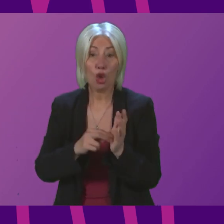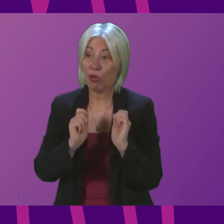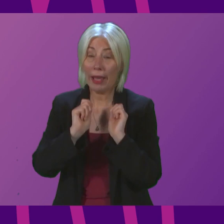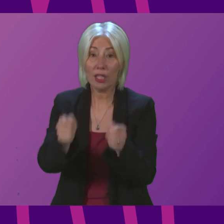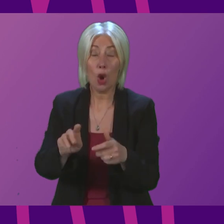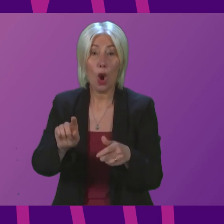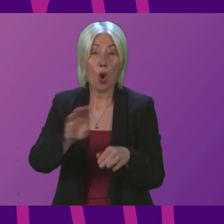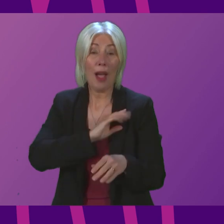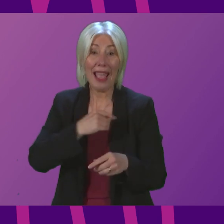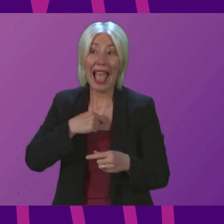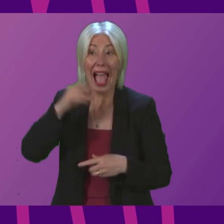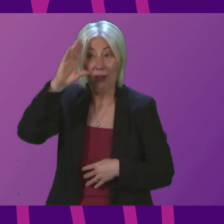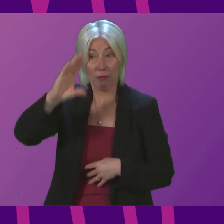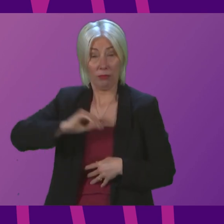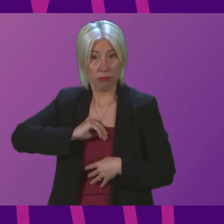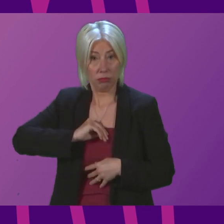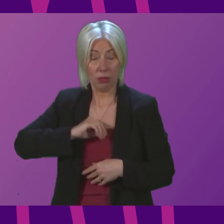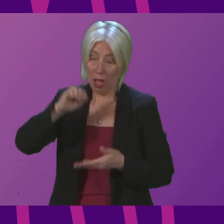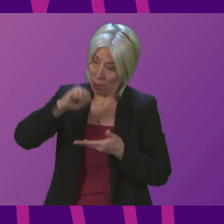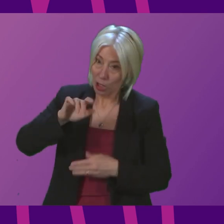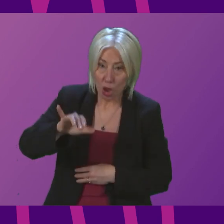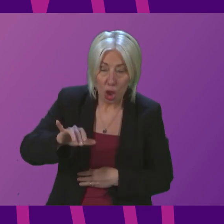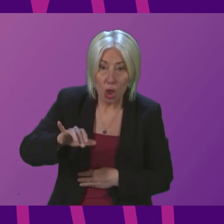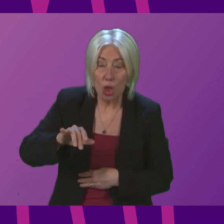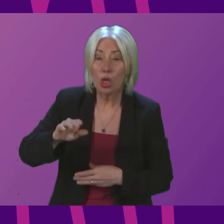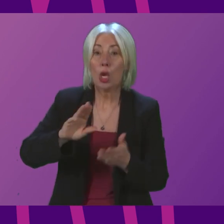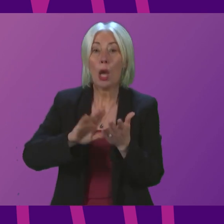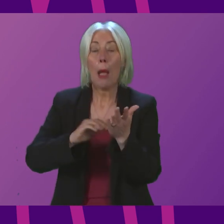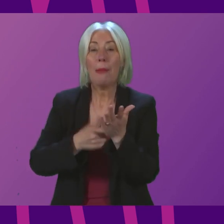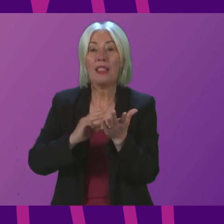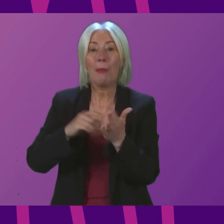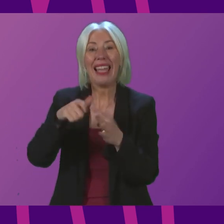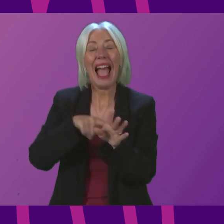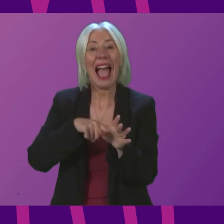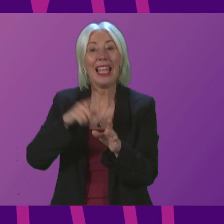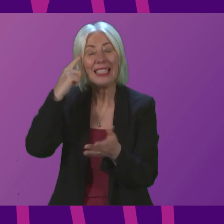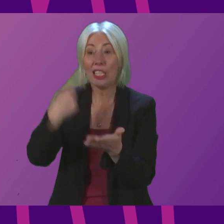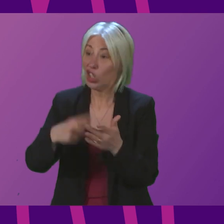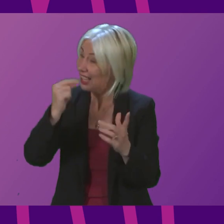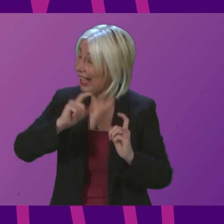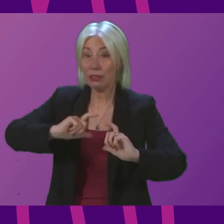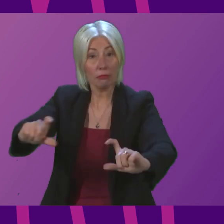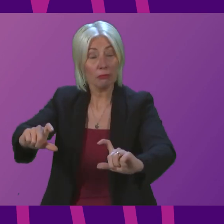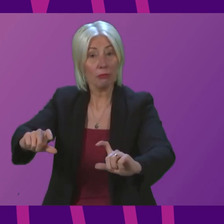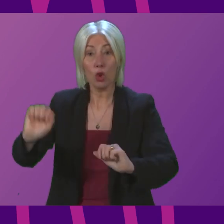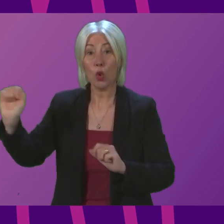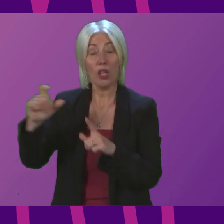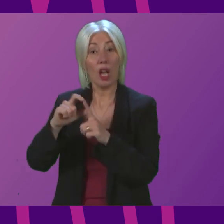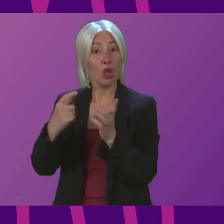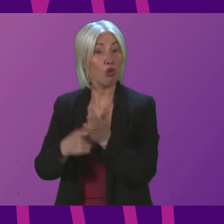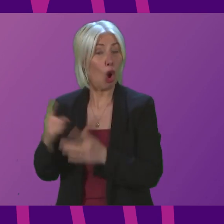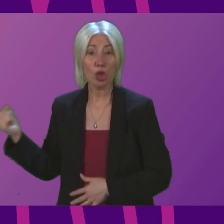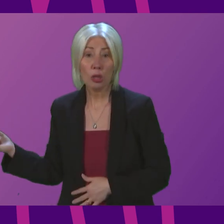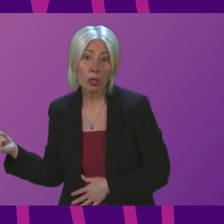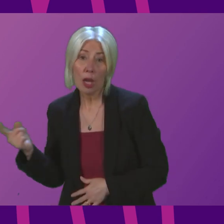briefed that budget is in place and Mr Mackay's decision can stand. Now, Douglas Ross can go around